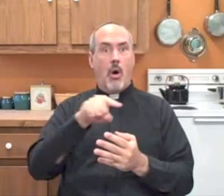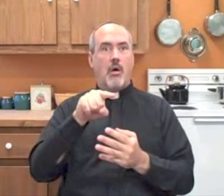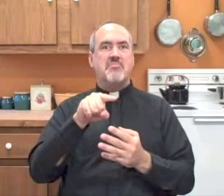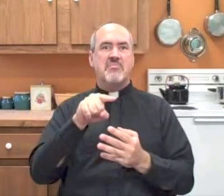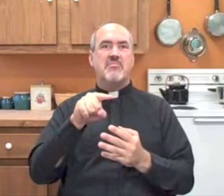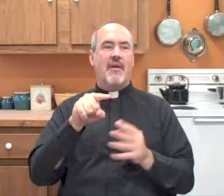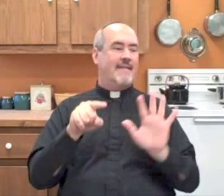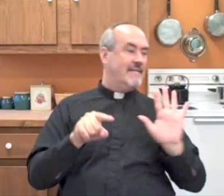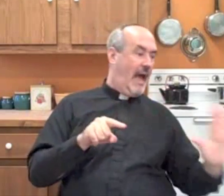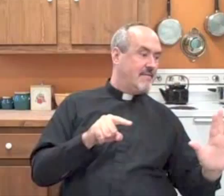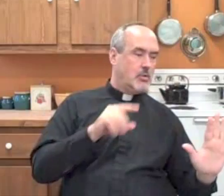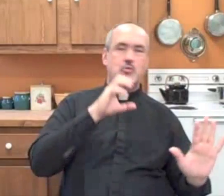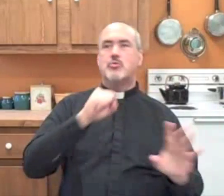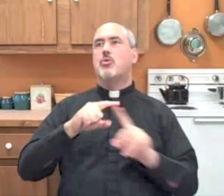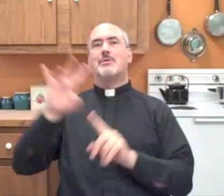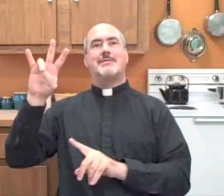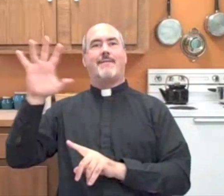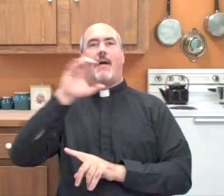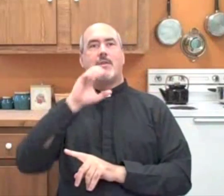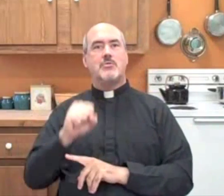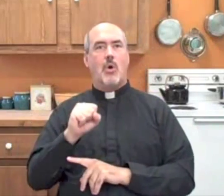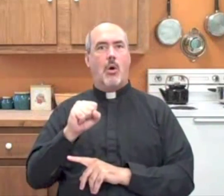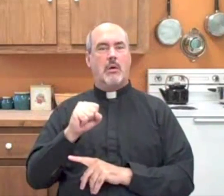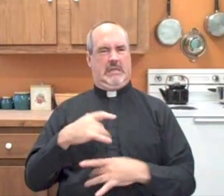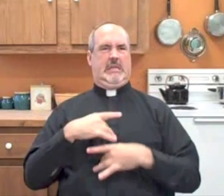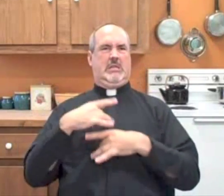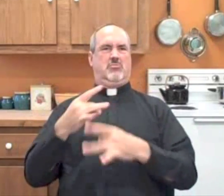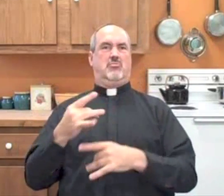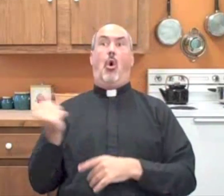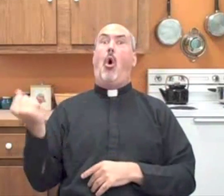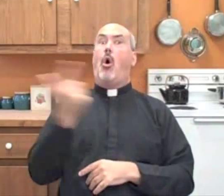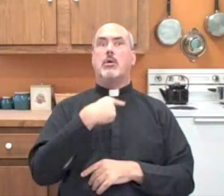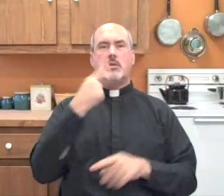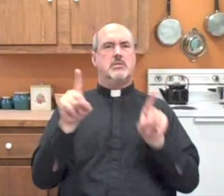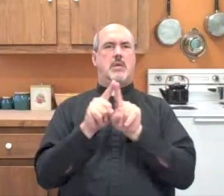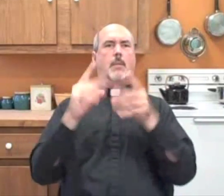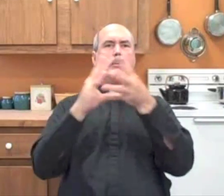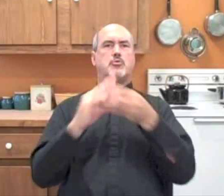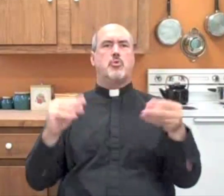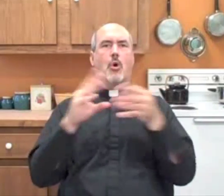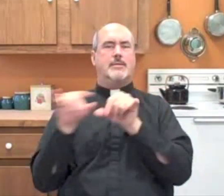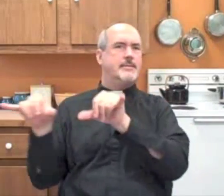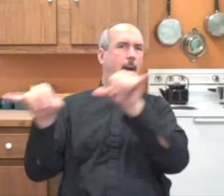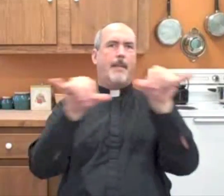age from 5 to 17 years old, and what's interesting is that their stories were all